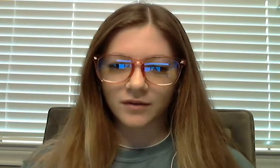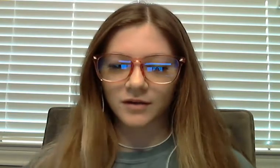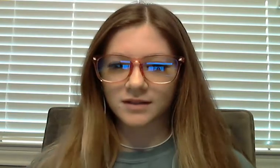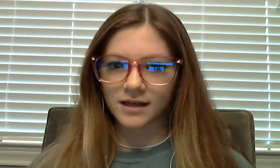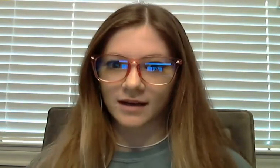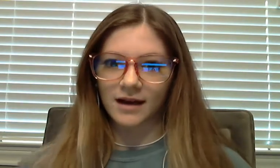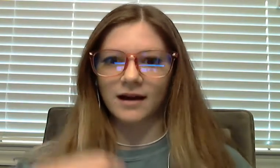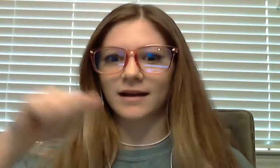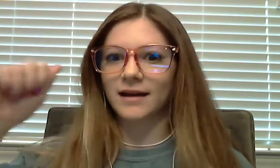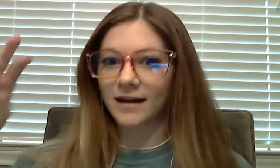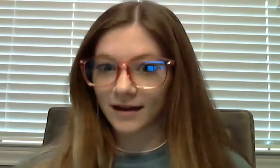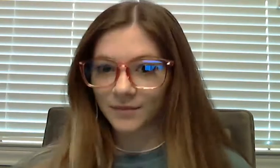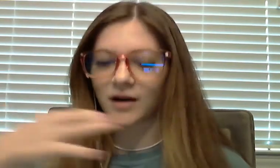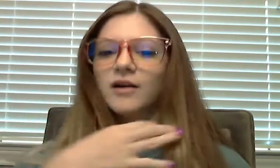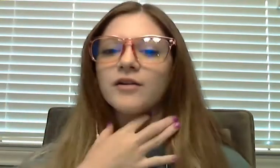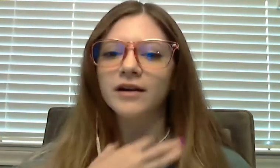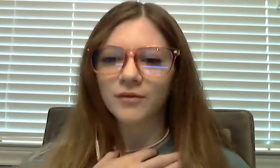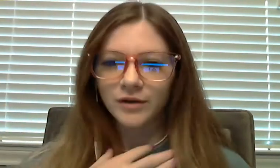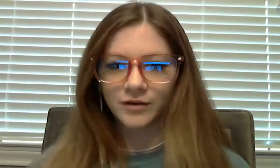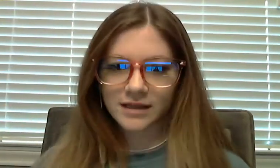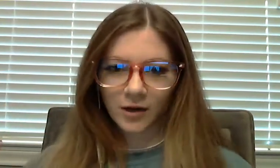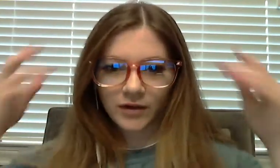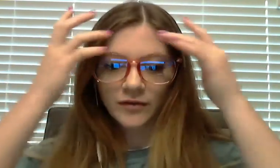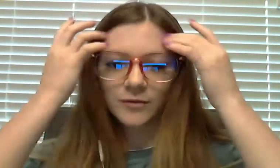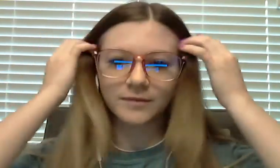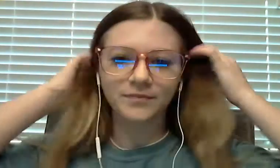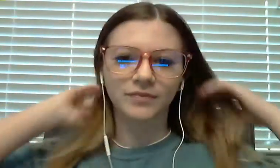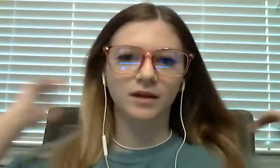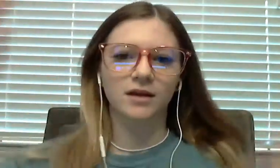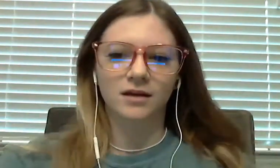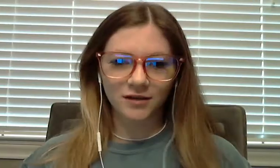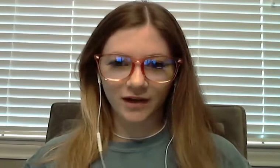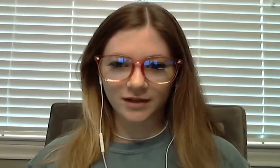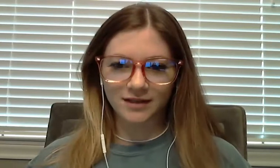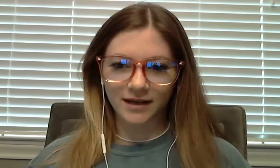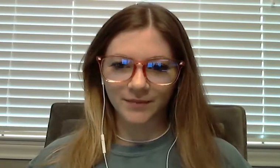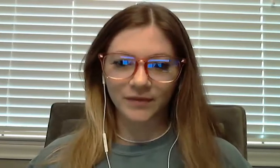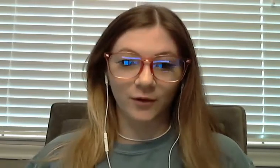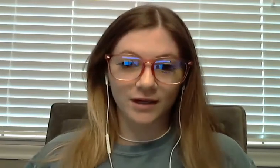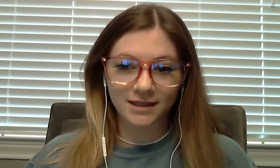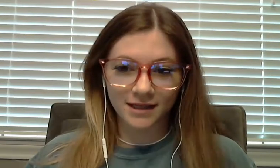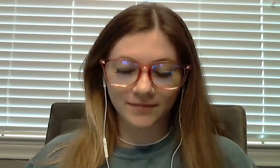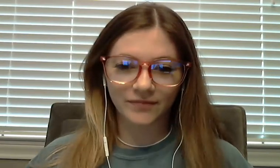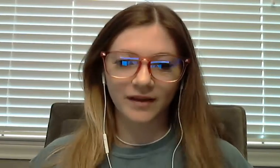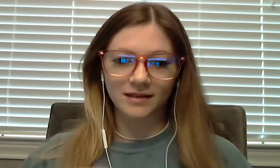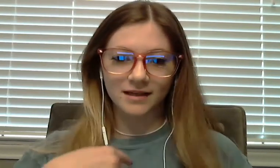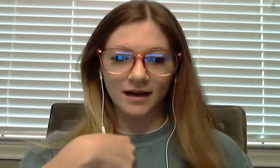don't say I am hungry. We don't use the helping verb. So if I want to say I want to eat, I say